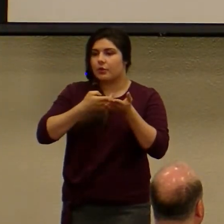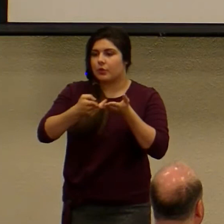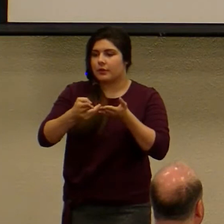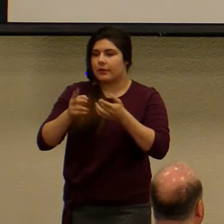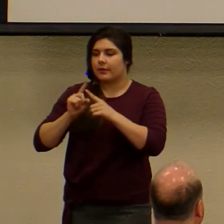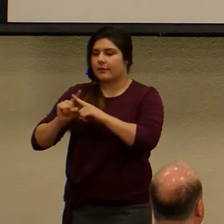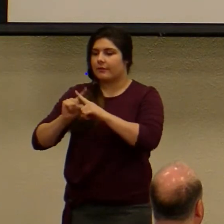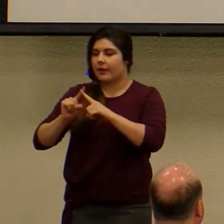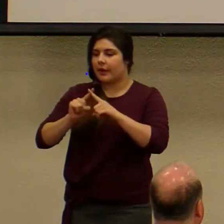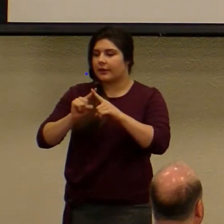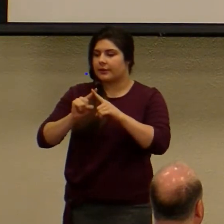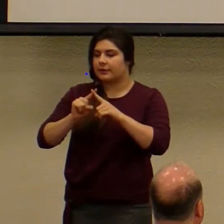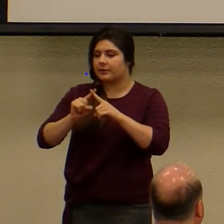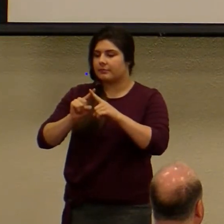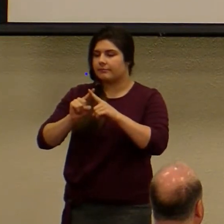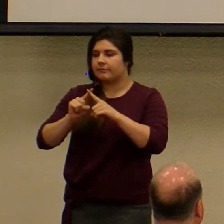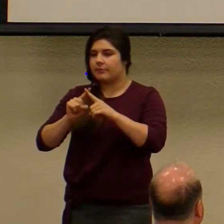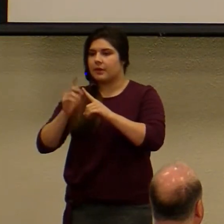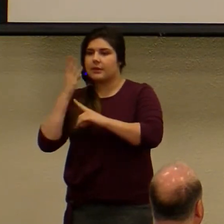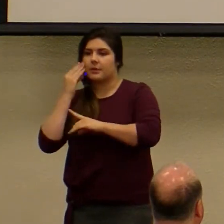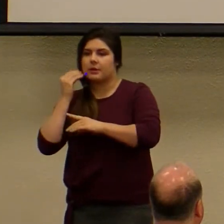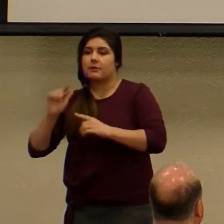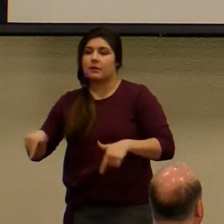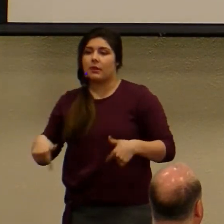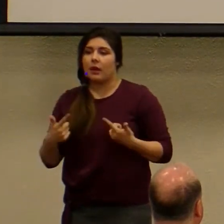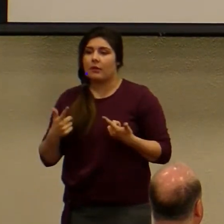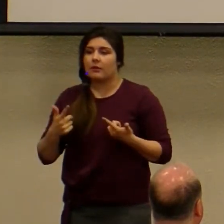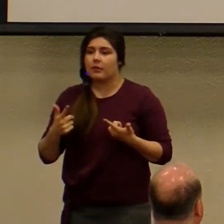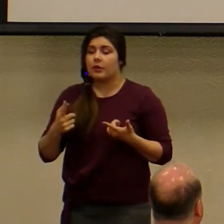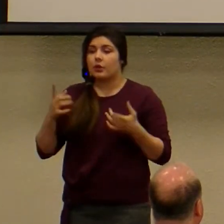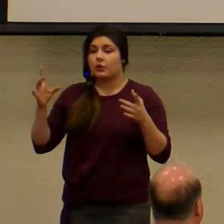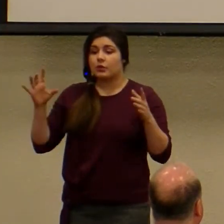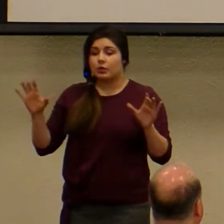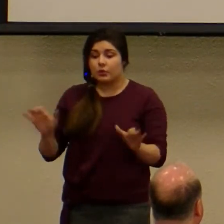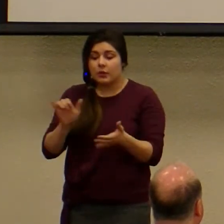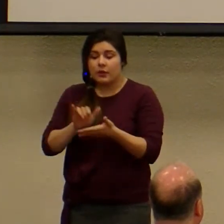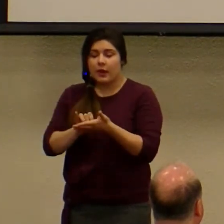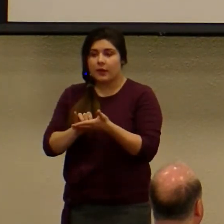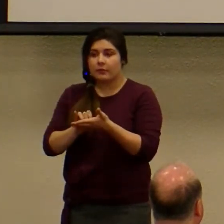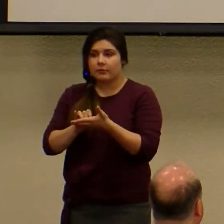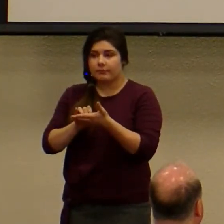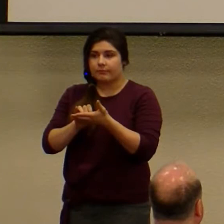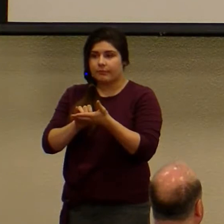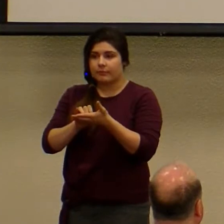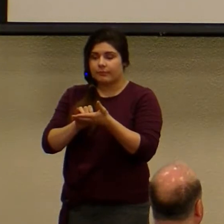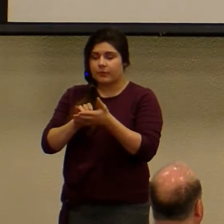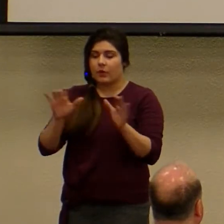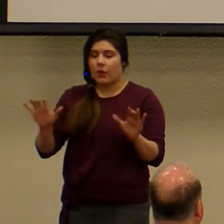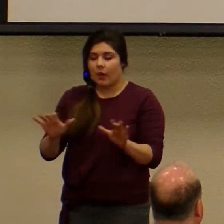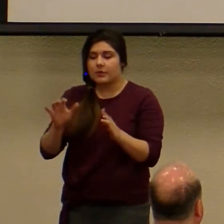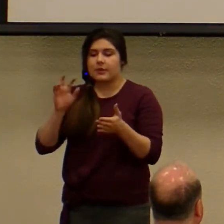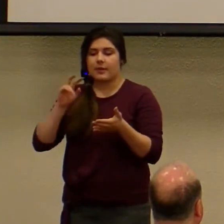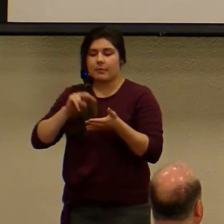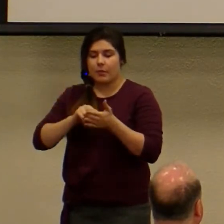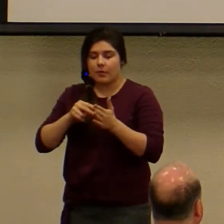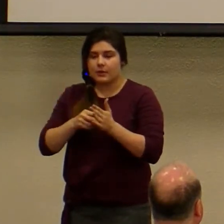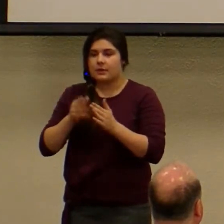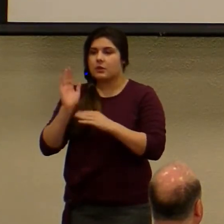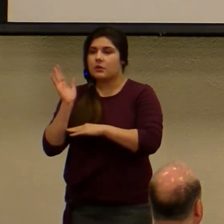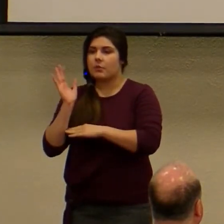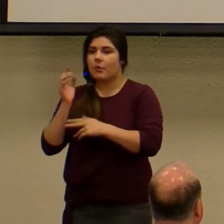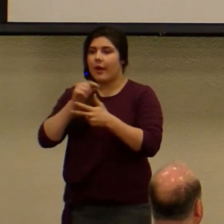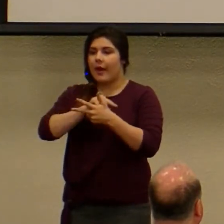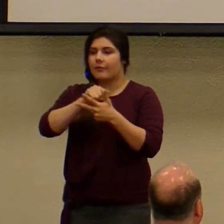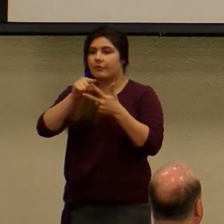various contexts of our life. In order to accomplish this purpose, this sermon will be developed around